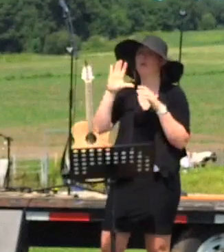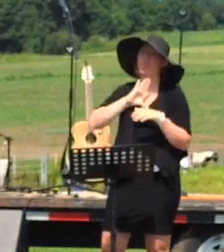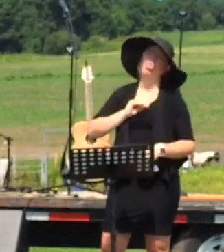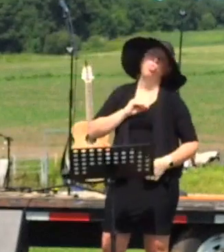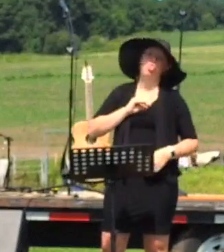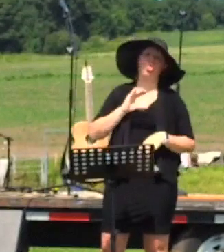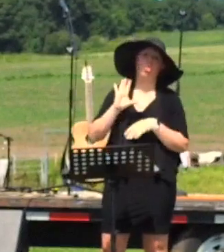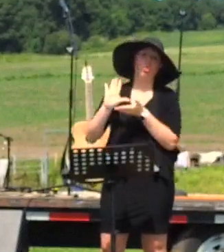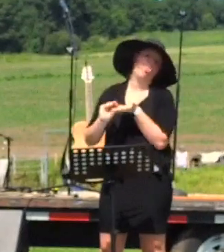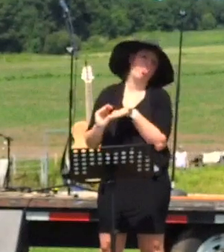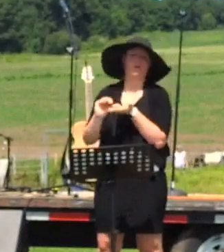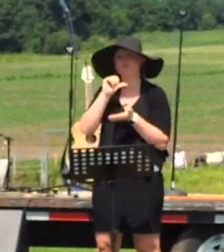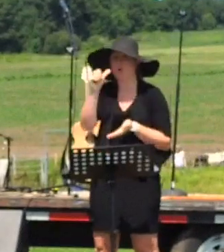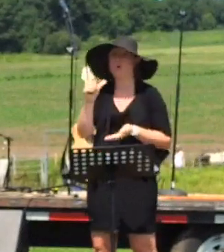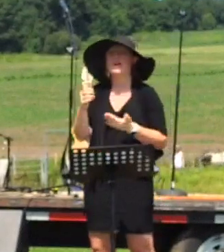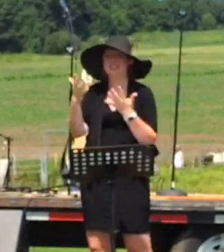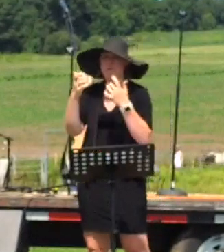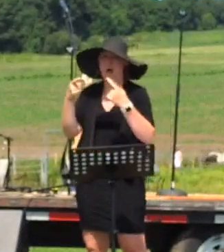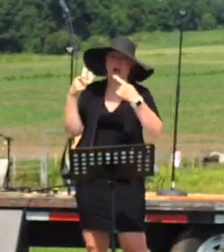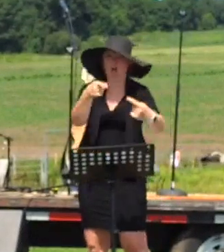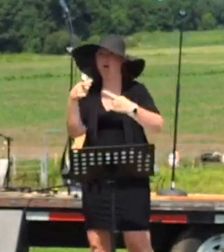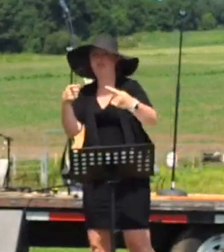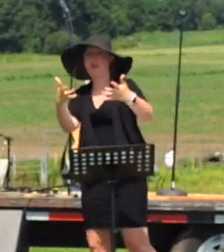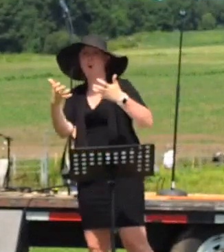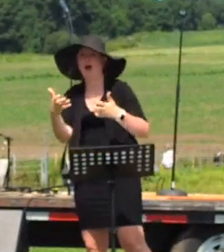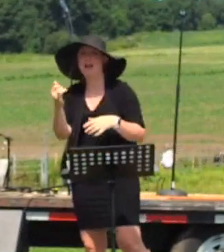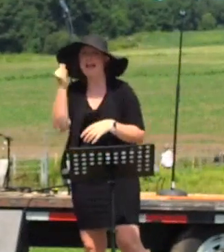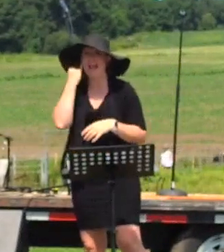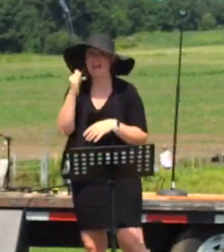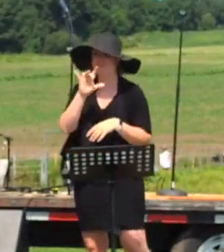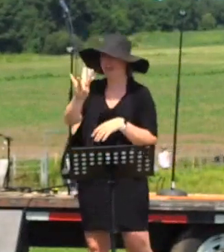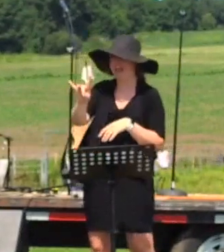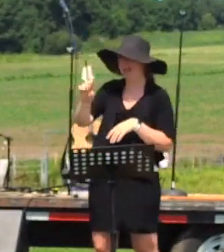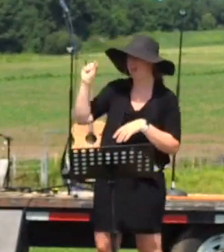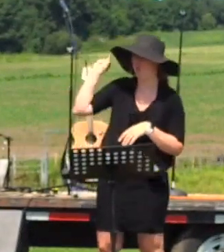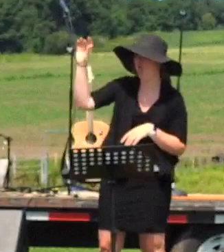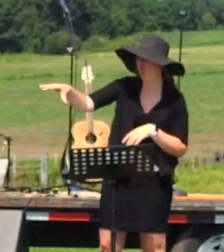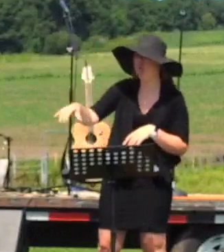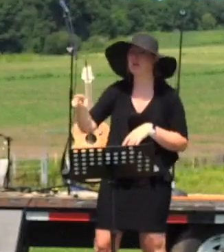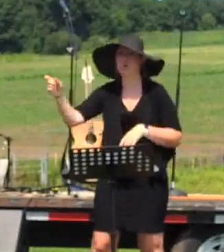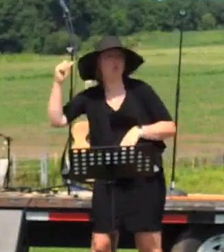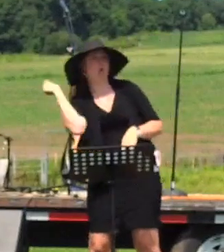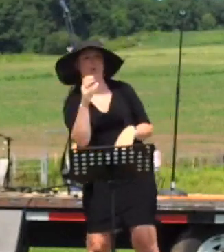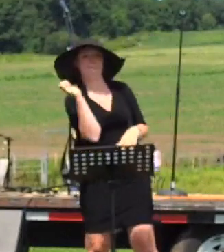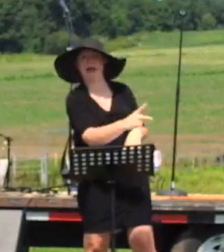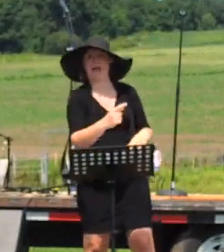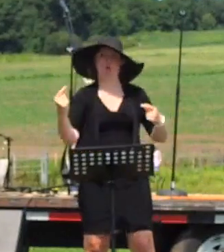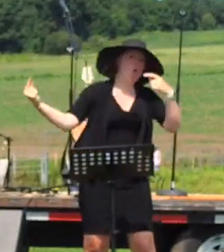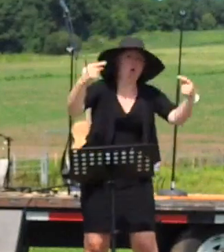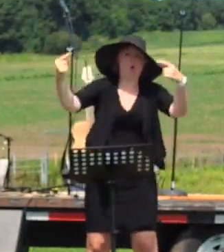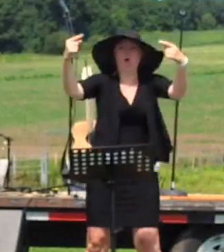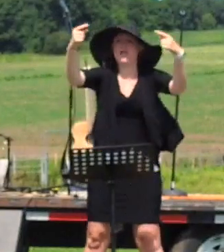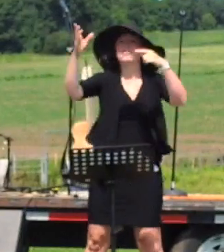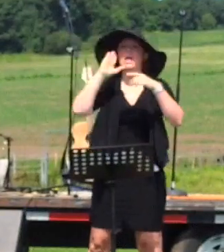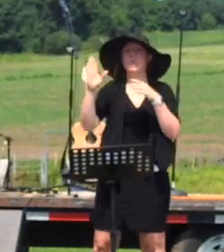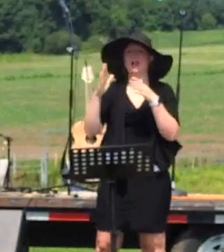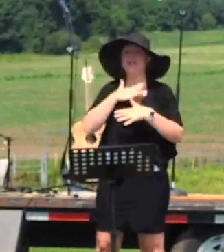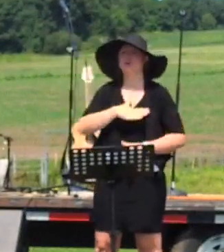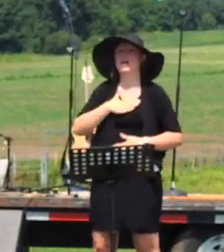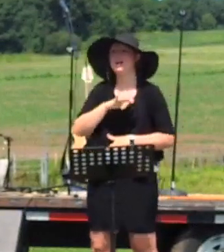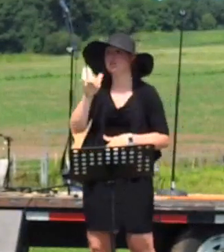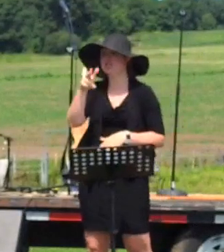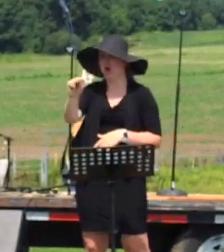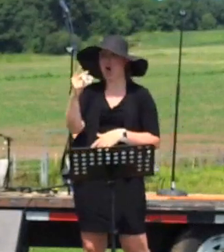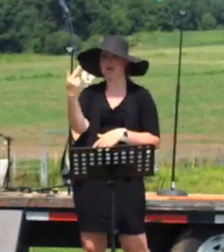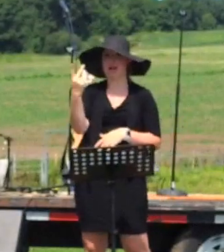verbal sparring, okay? And they will be okay with you challenging back. In fact, they probably will enjoy it, right? John and I went through a